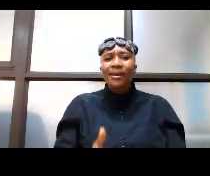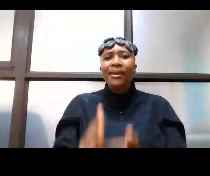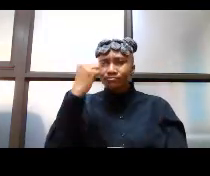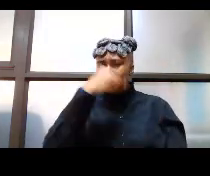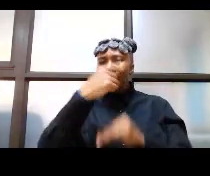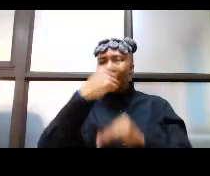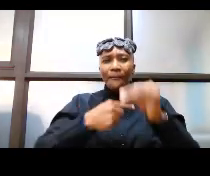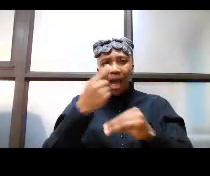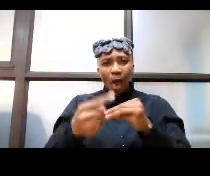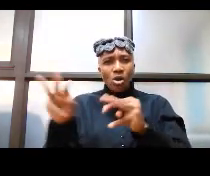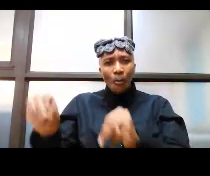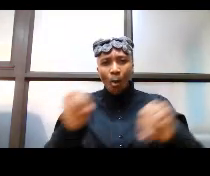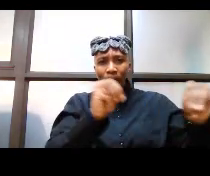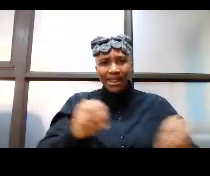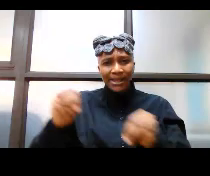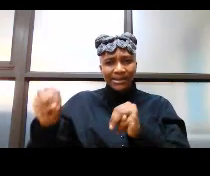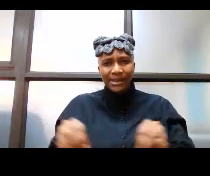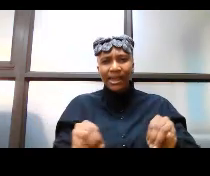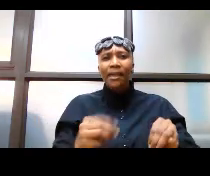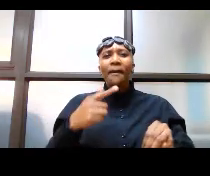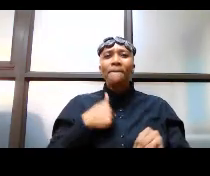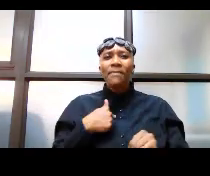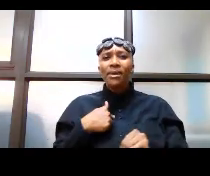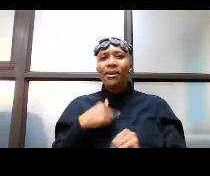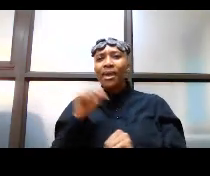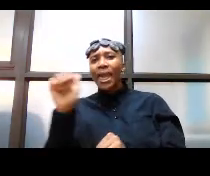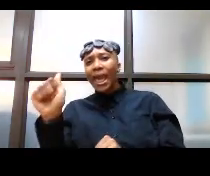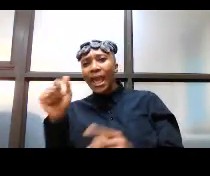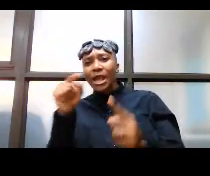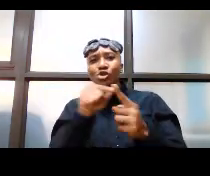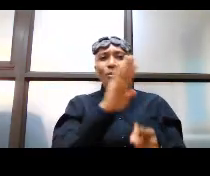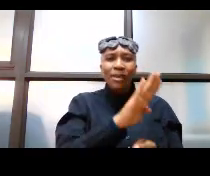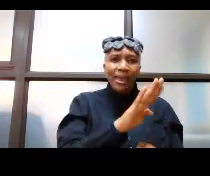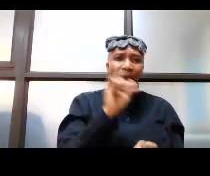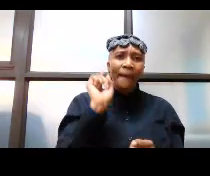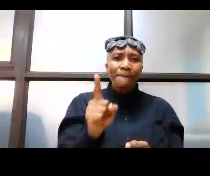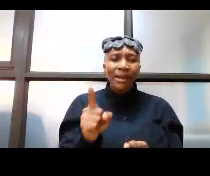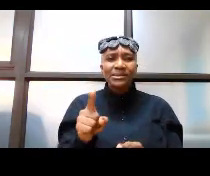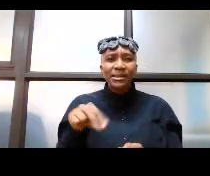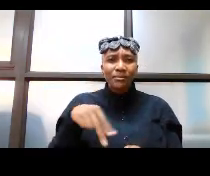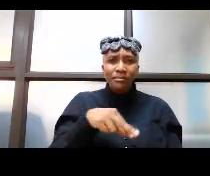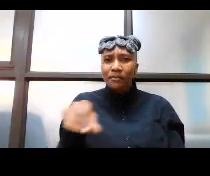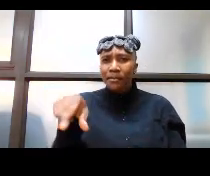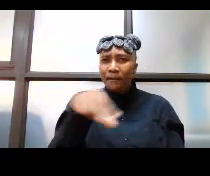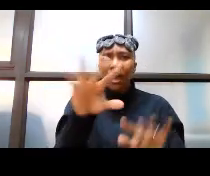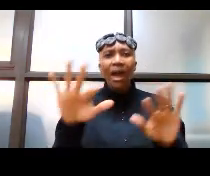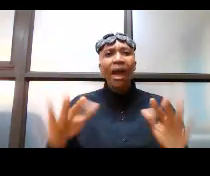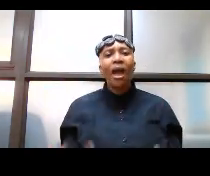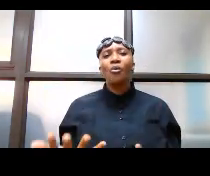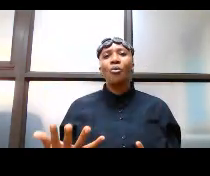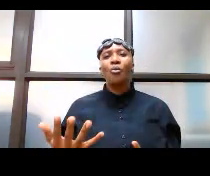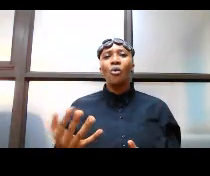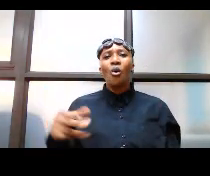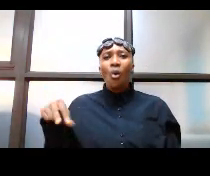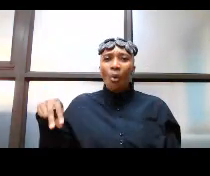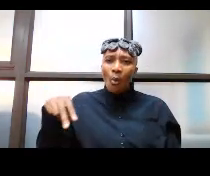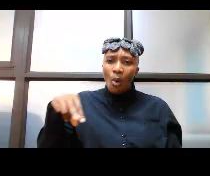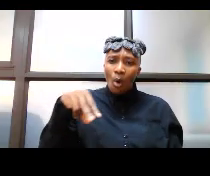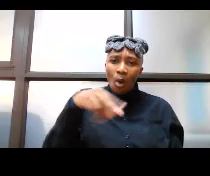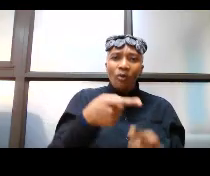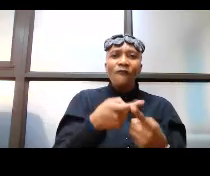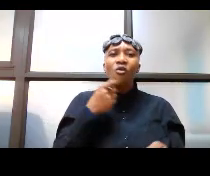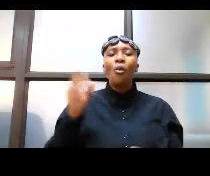walk from point A to B? Somebody need to come and teach me how do I work, how do I walk from my office